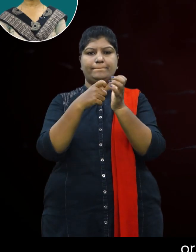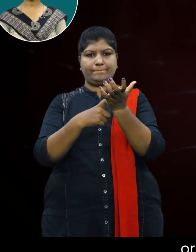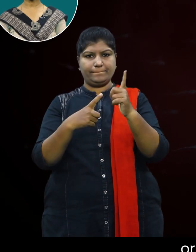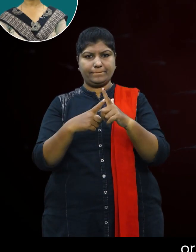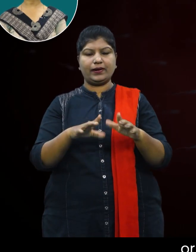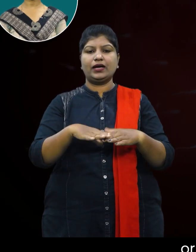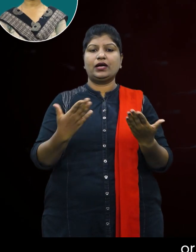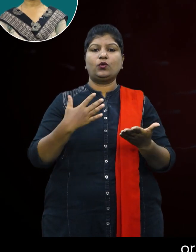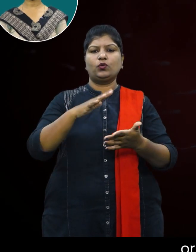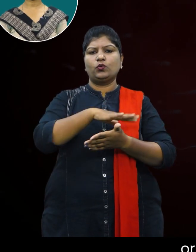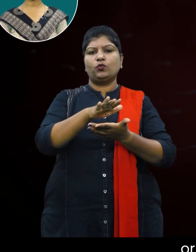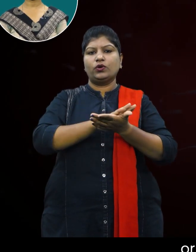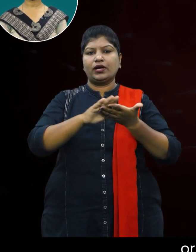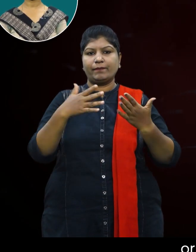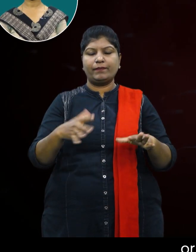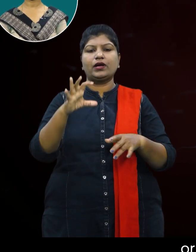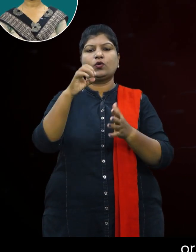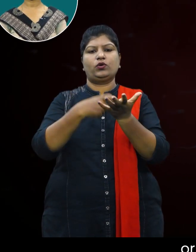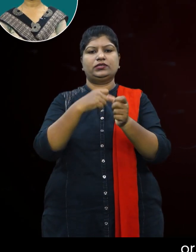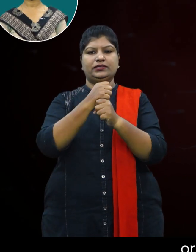or a complete organism.